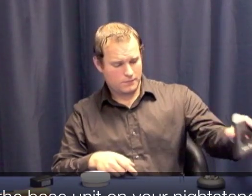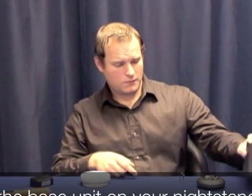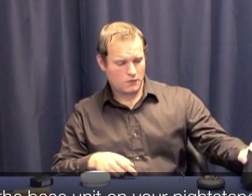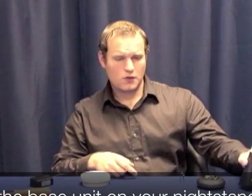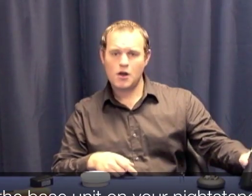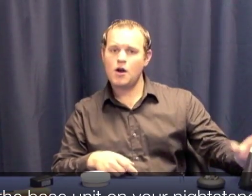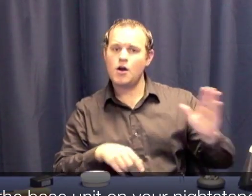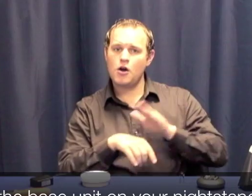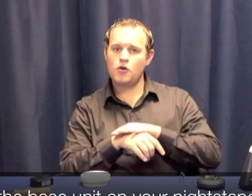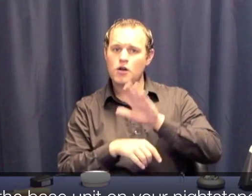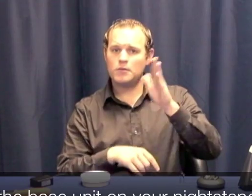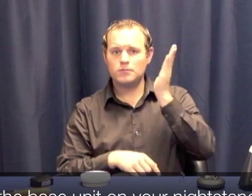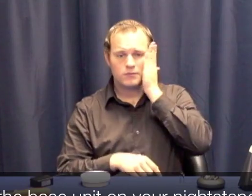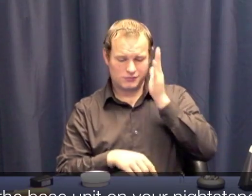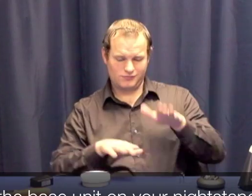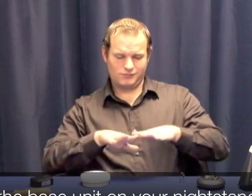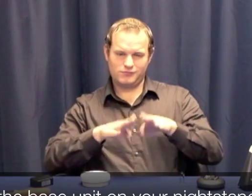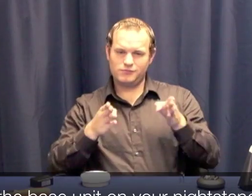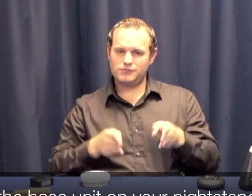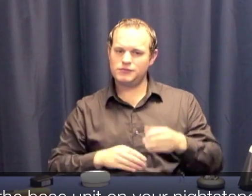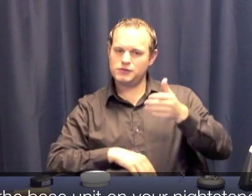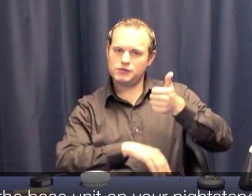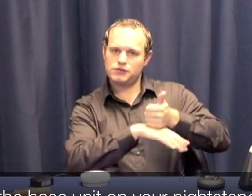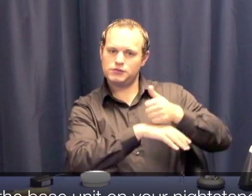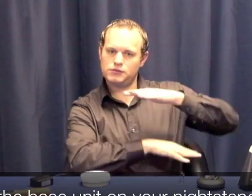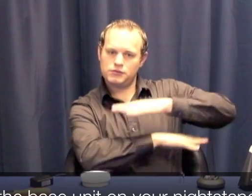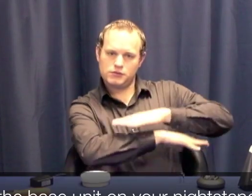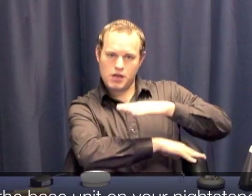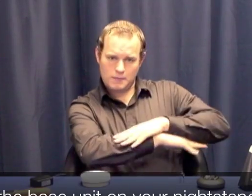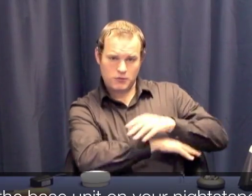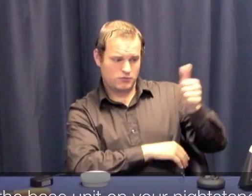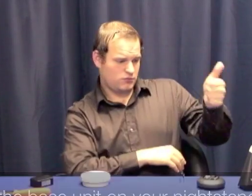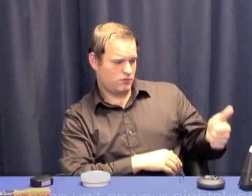Place the base unit on your nightstand.